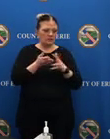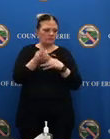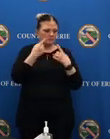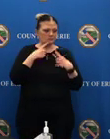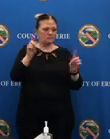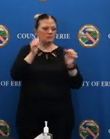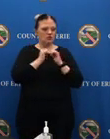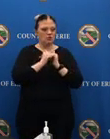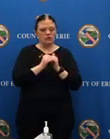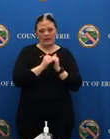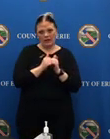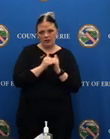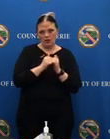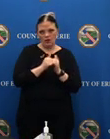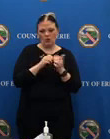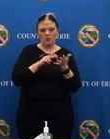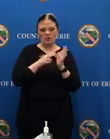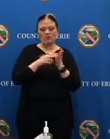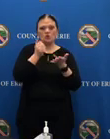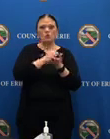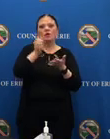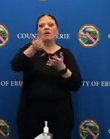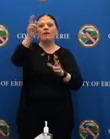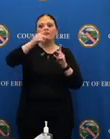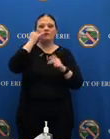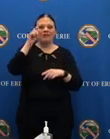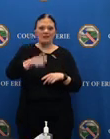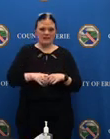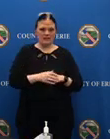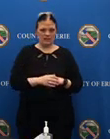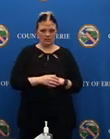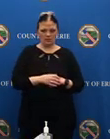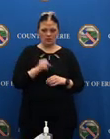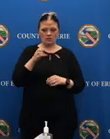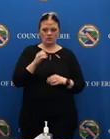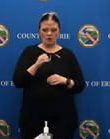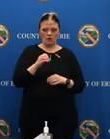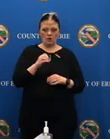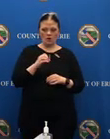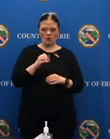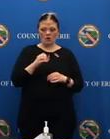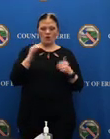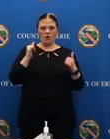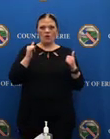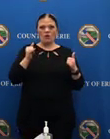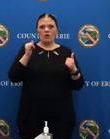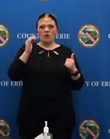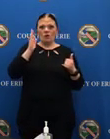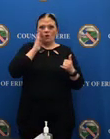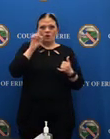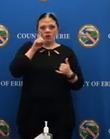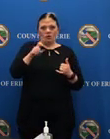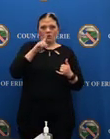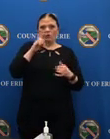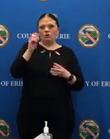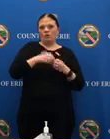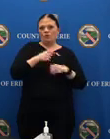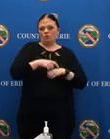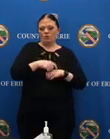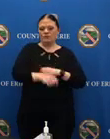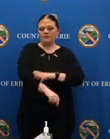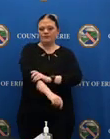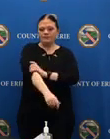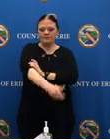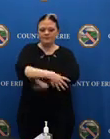we need to get through this together, and that means also helping others out in need. With that, I'm going to just go around the questions one more time, starting with